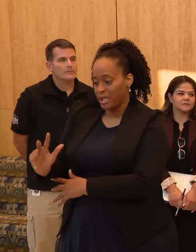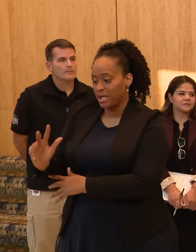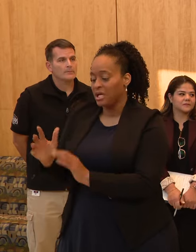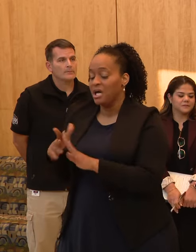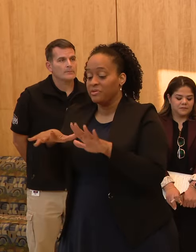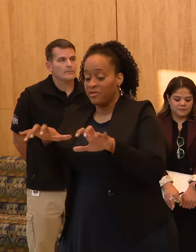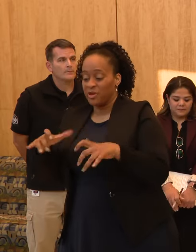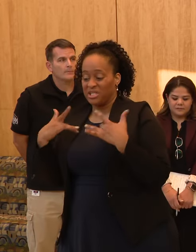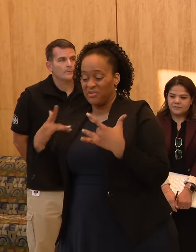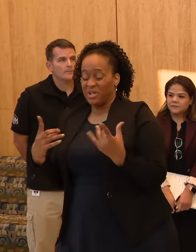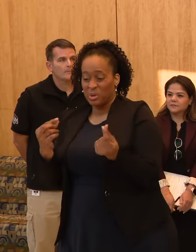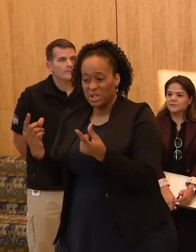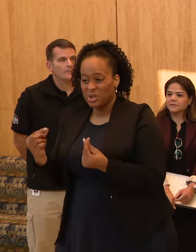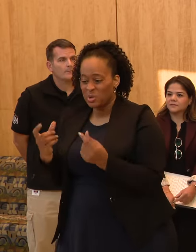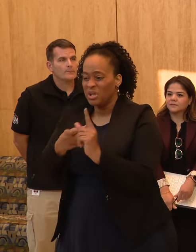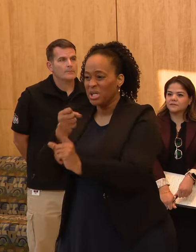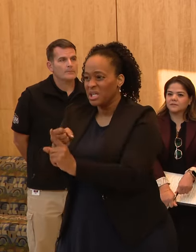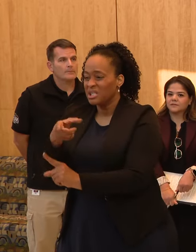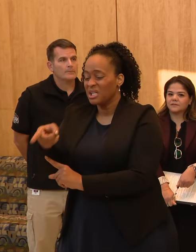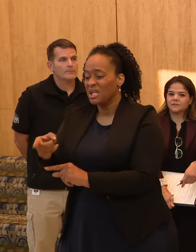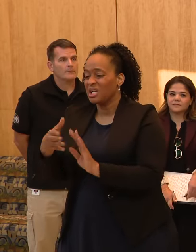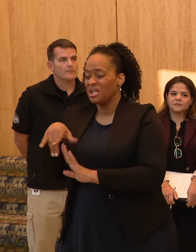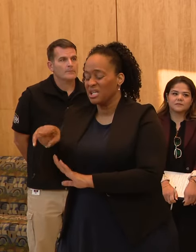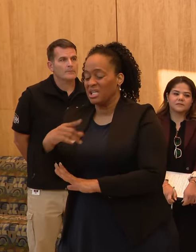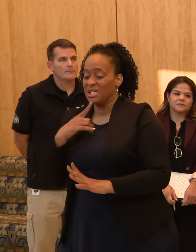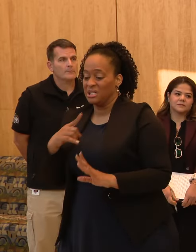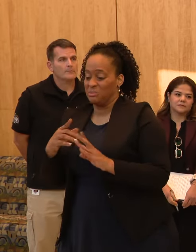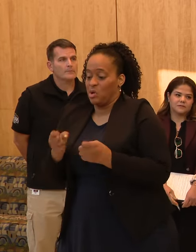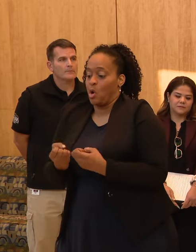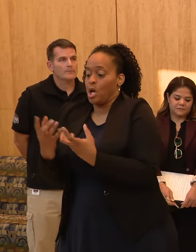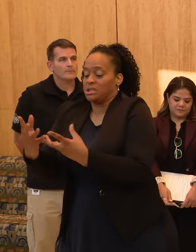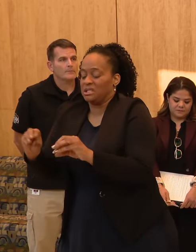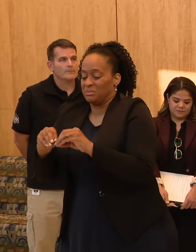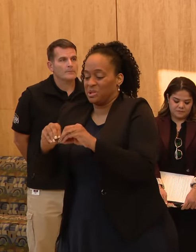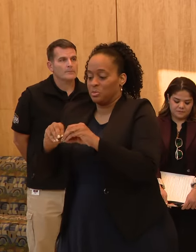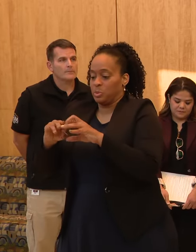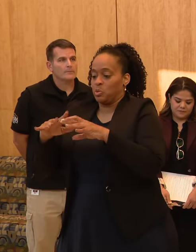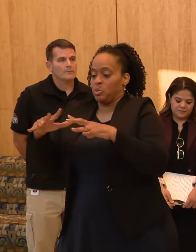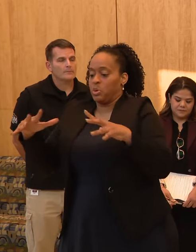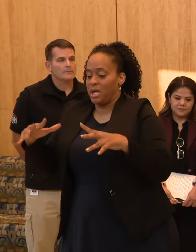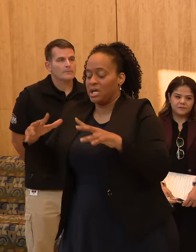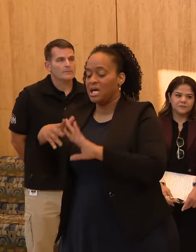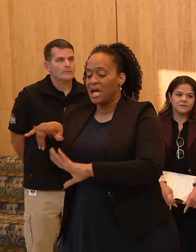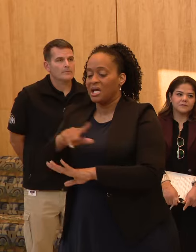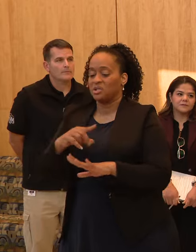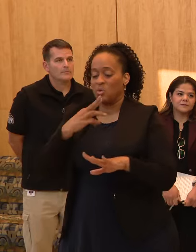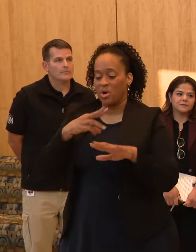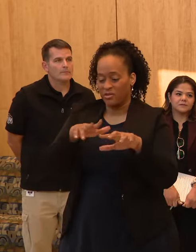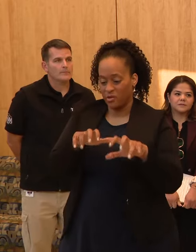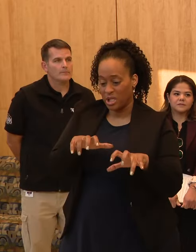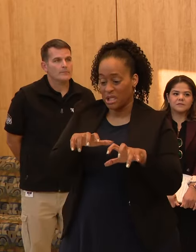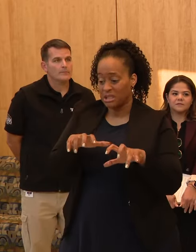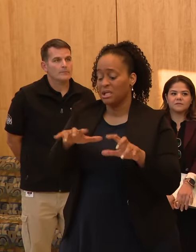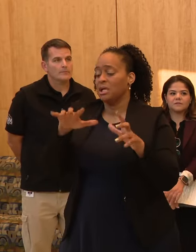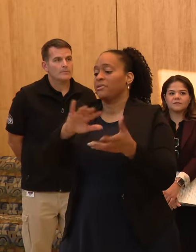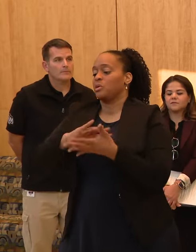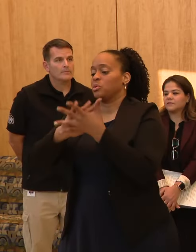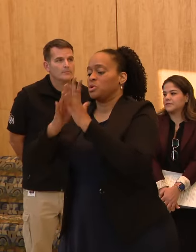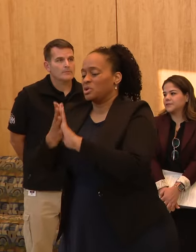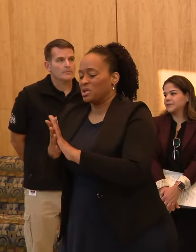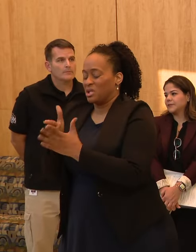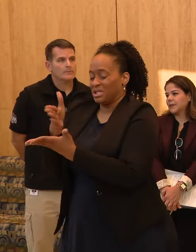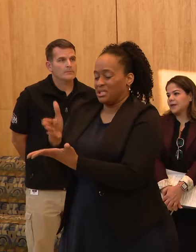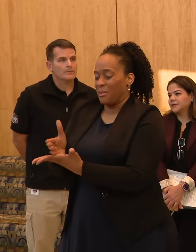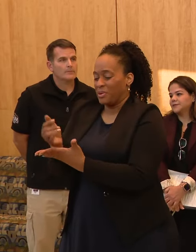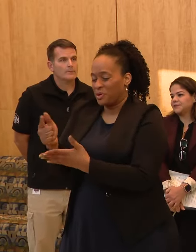freeze event like this do to that? It exacerbates some of those to a certain degree. As the water freezes up, it's going to stop a little